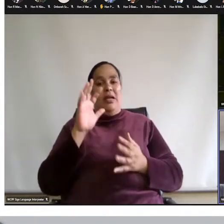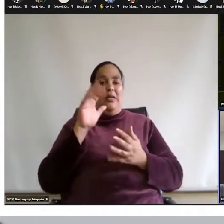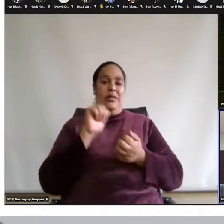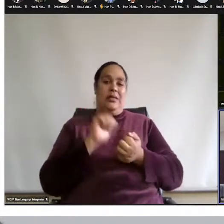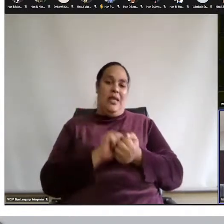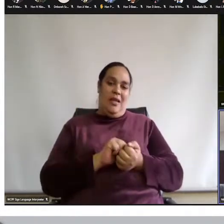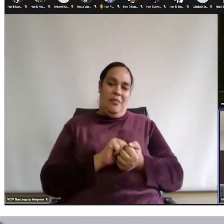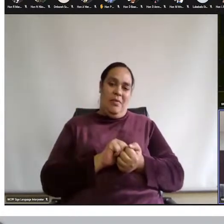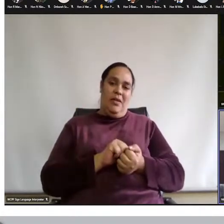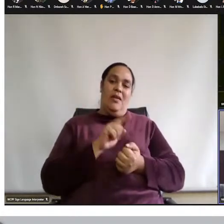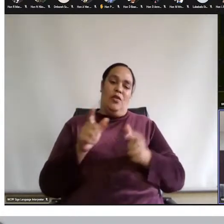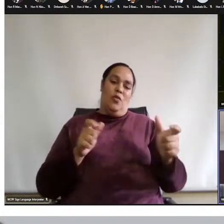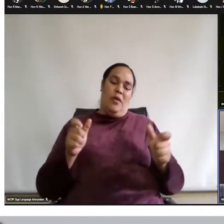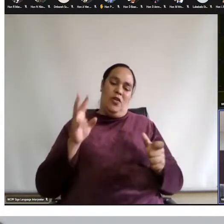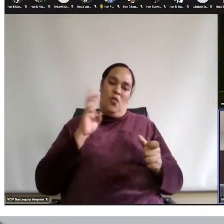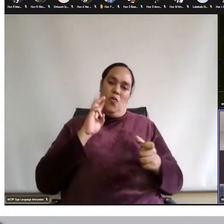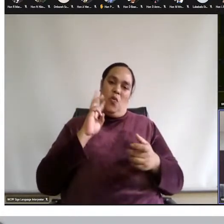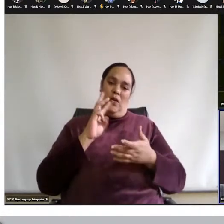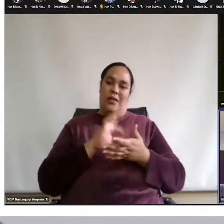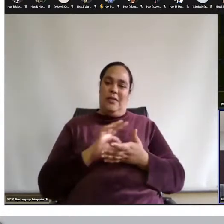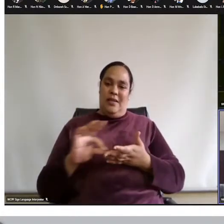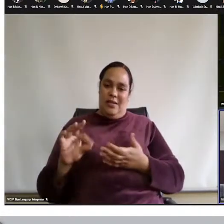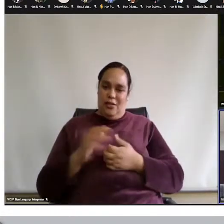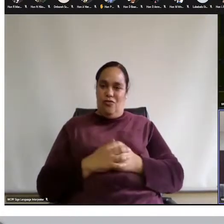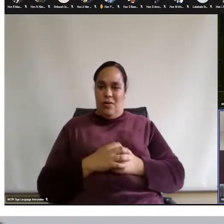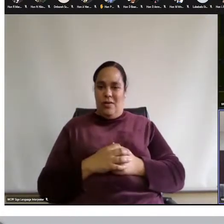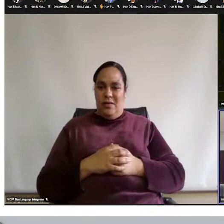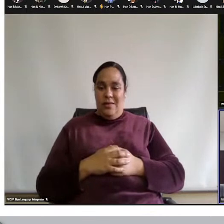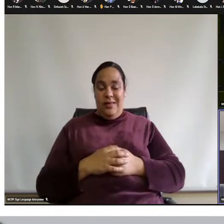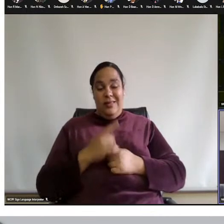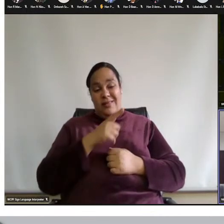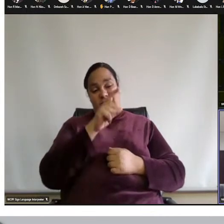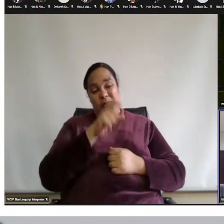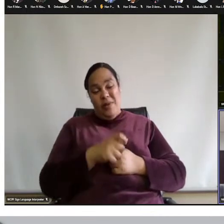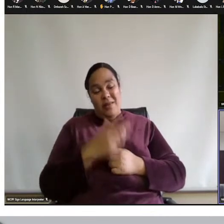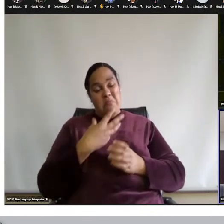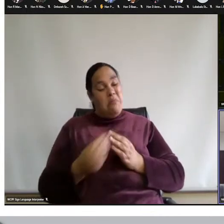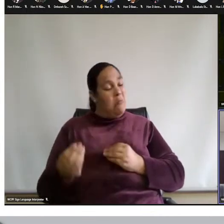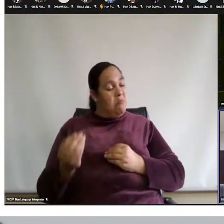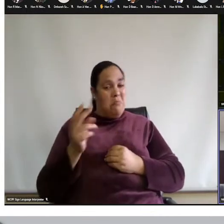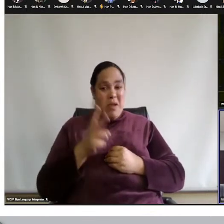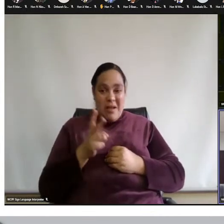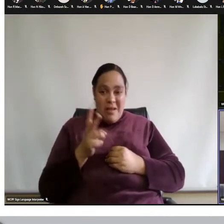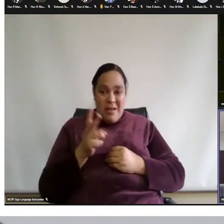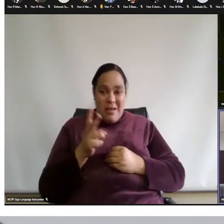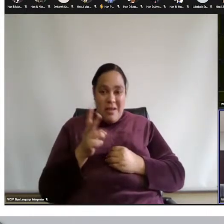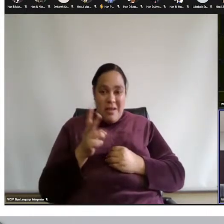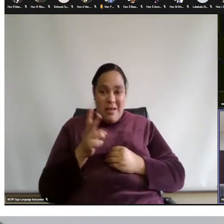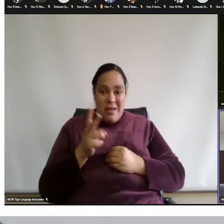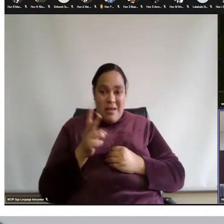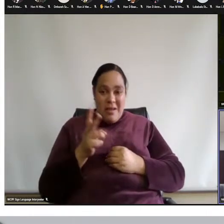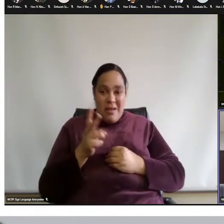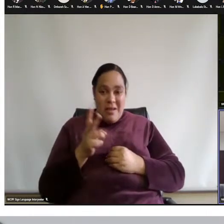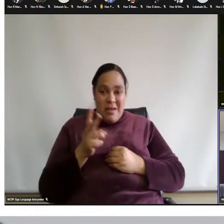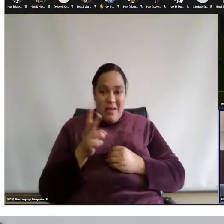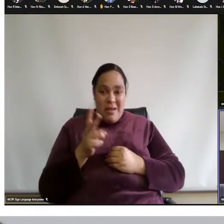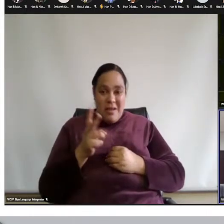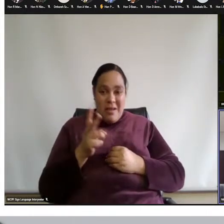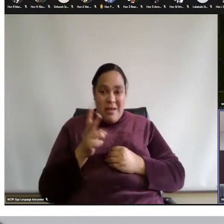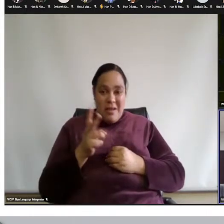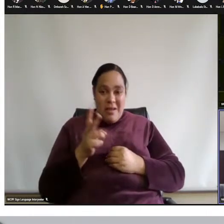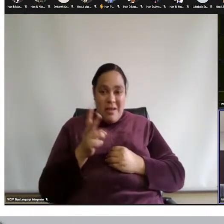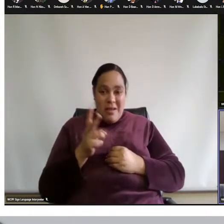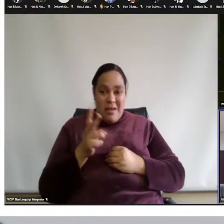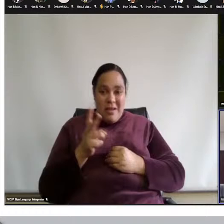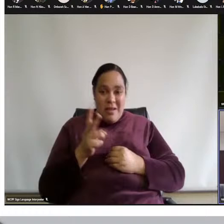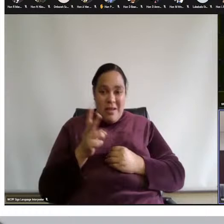is to manage water and sanitation. And he was again missing in action, and the National Minister of Public Works had to go